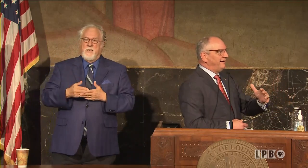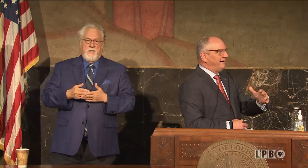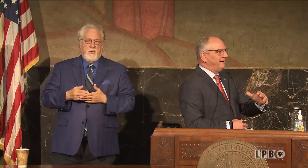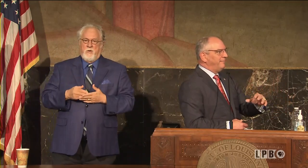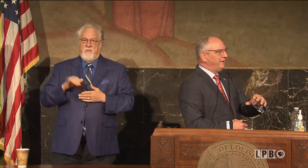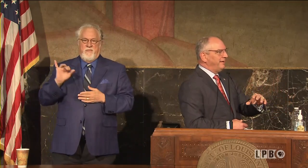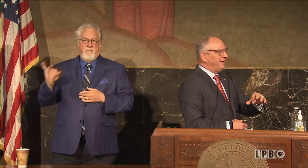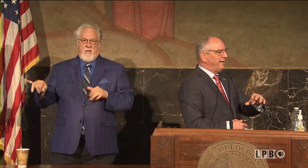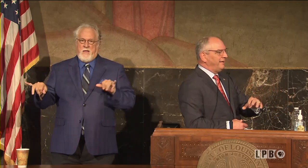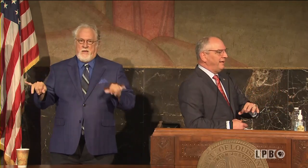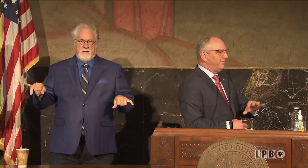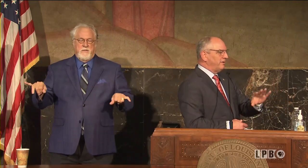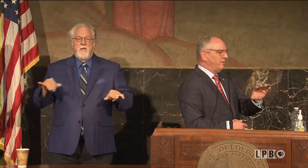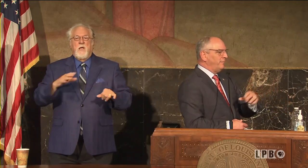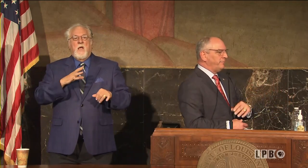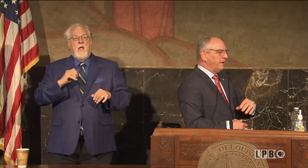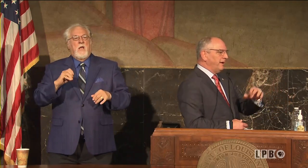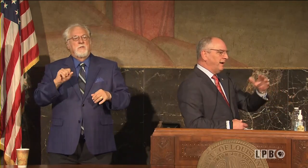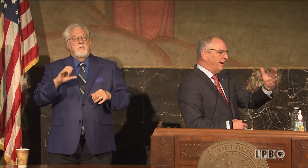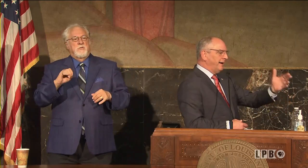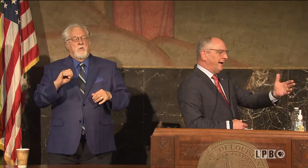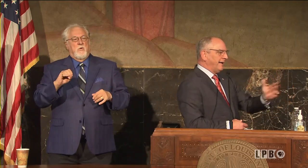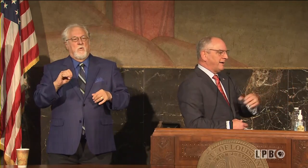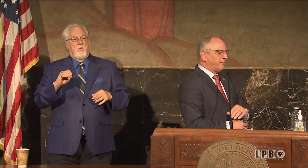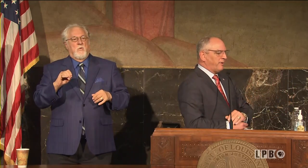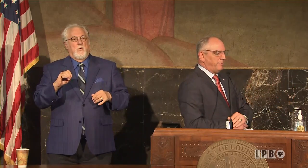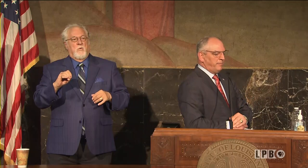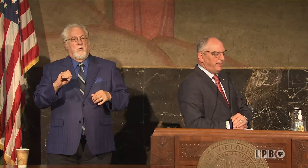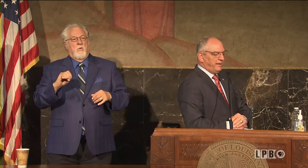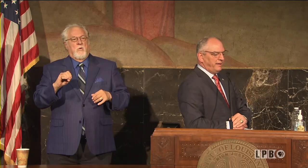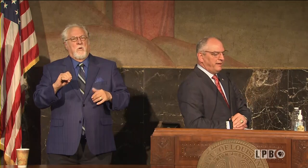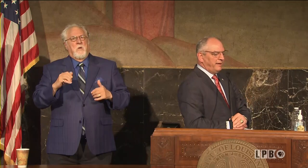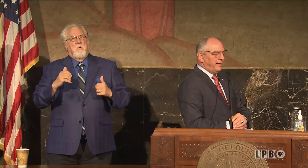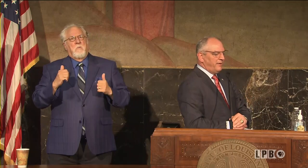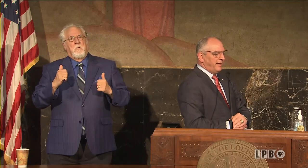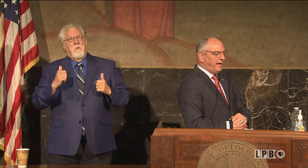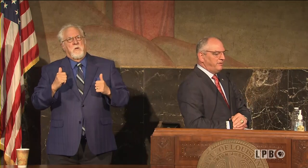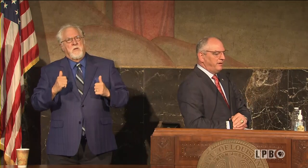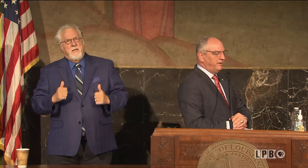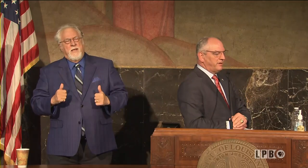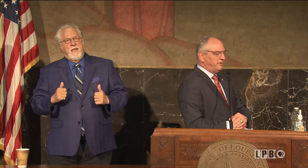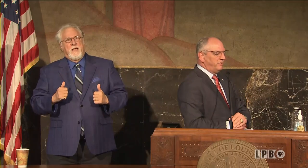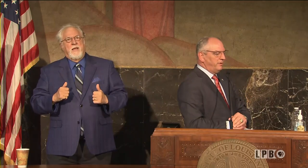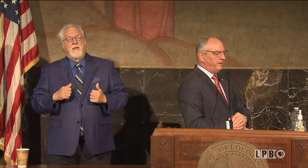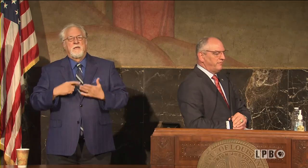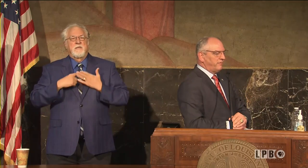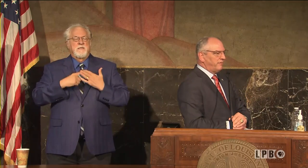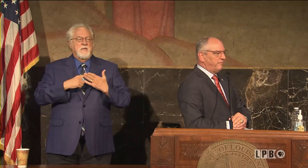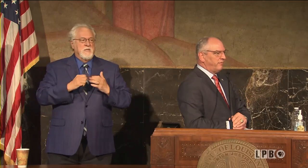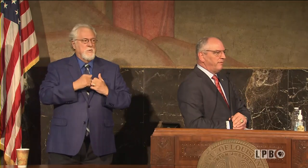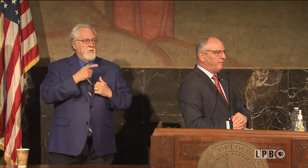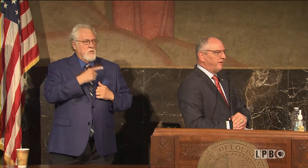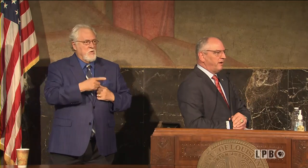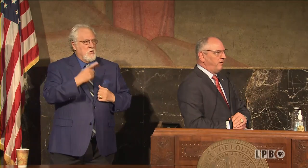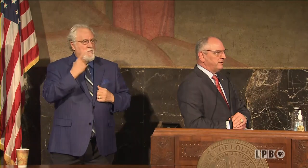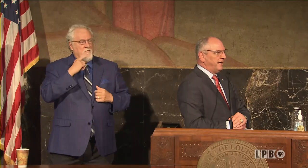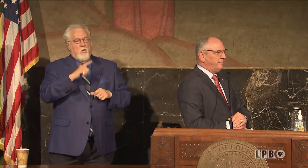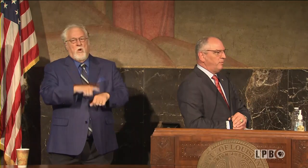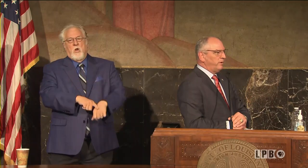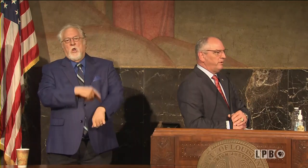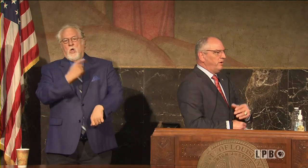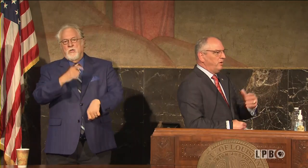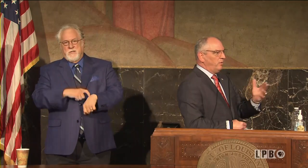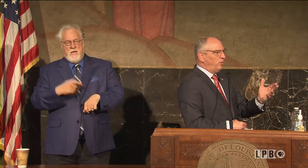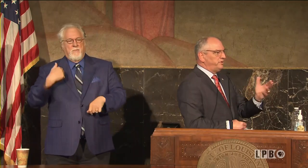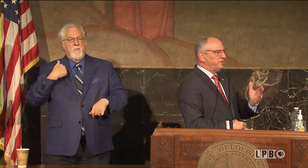that. And so I could probably, engage in a discussion with you for a very long time,